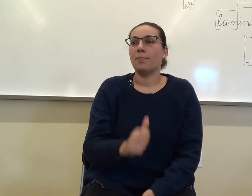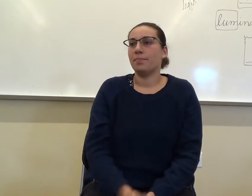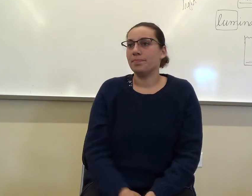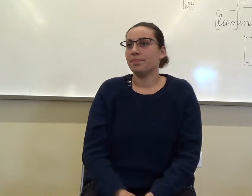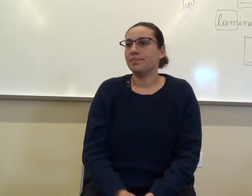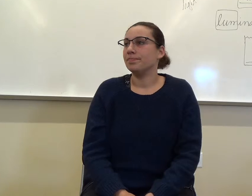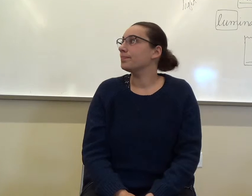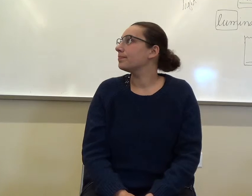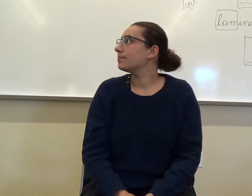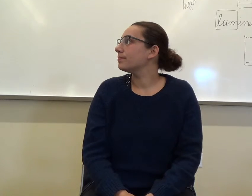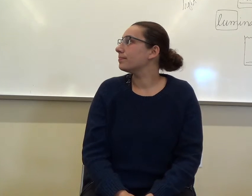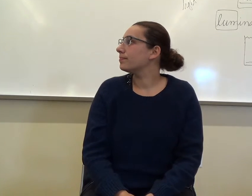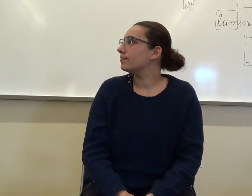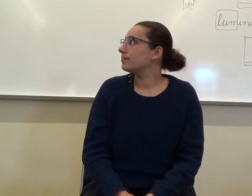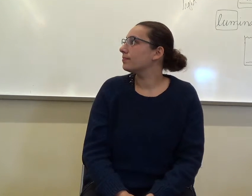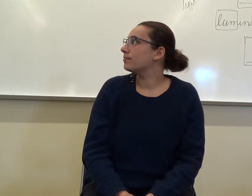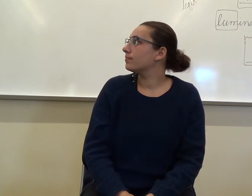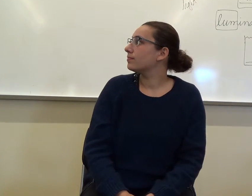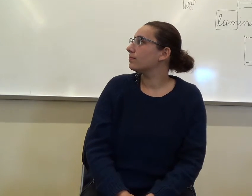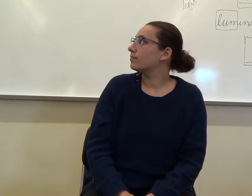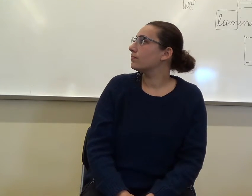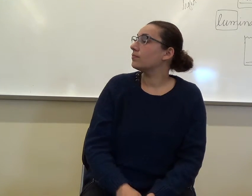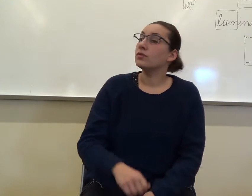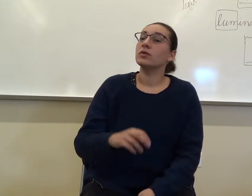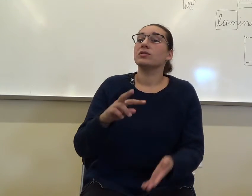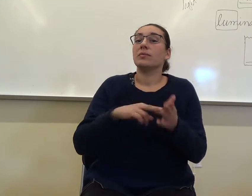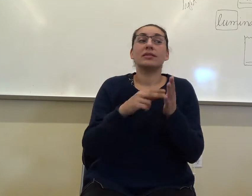the desegregation, meaning